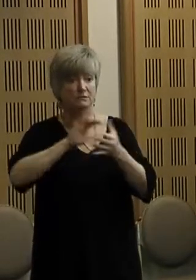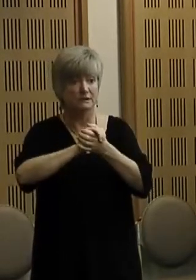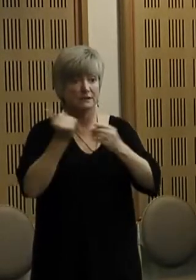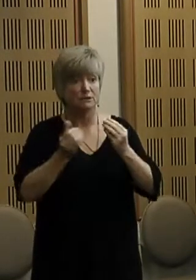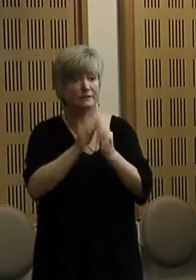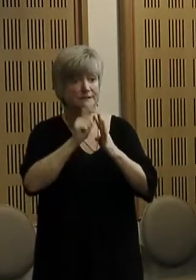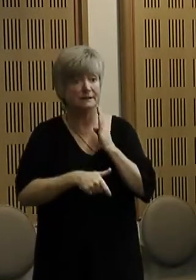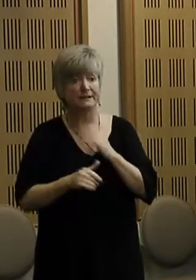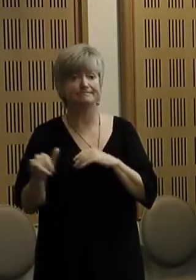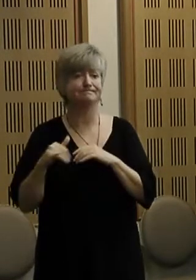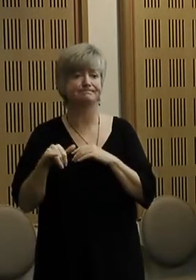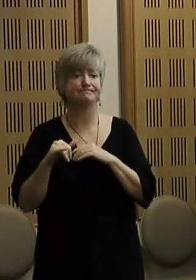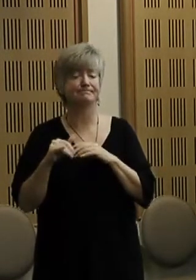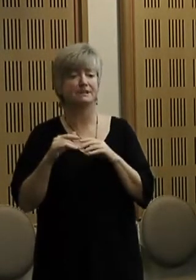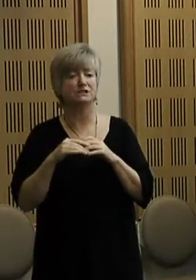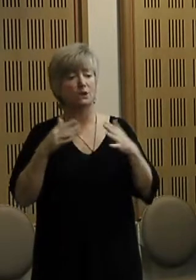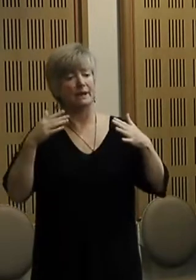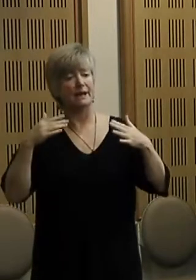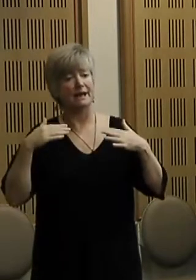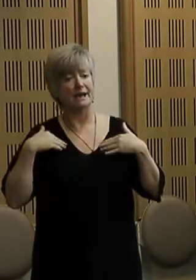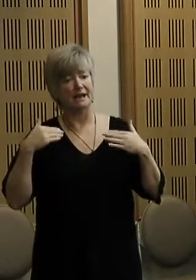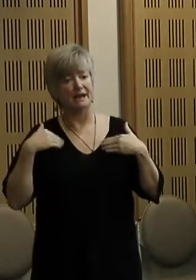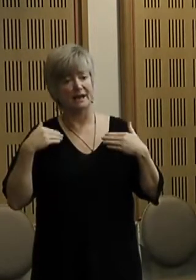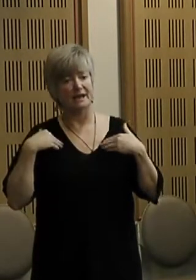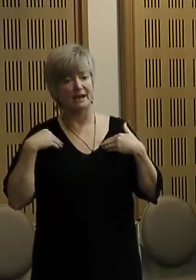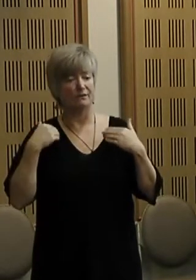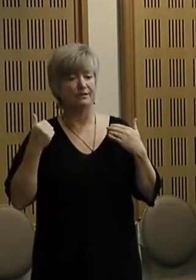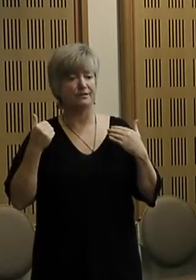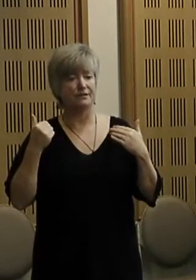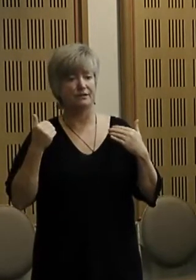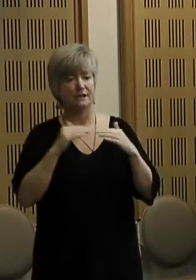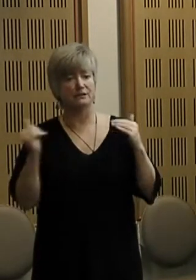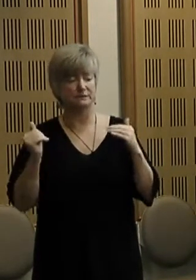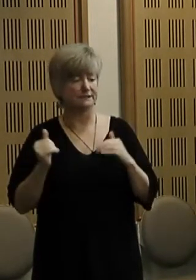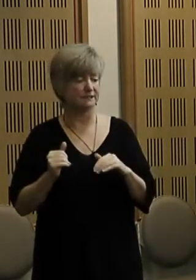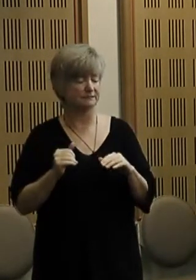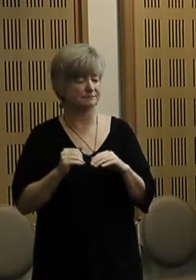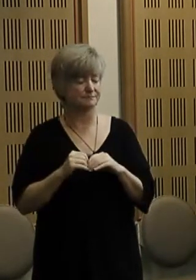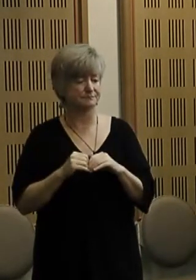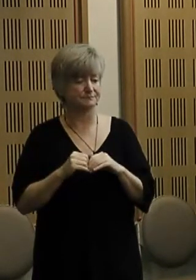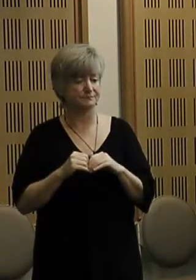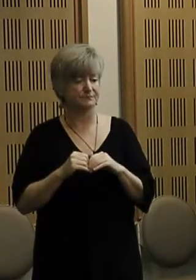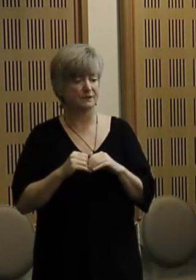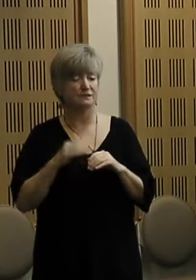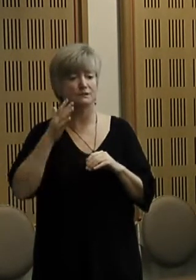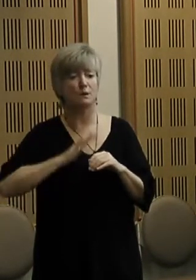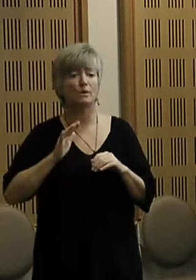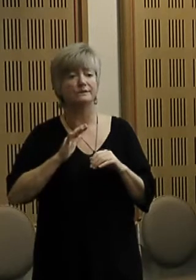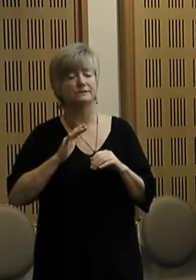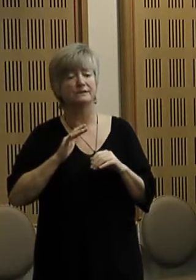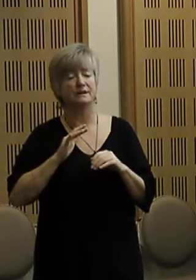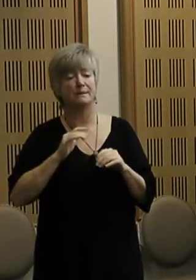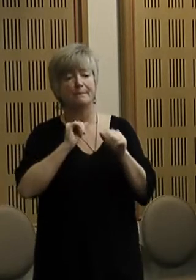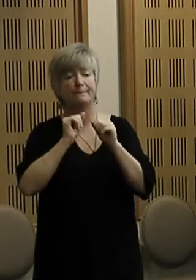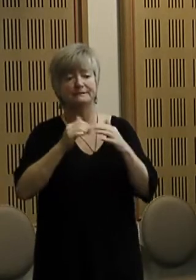disability. So health equity is our remit, and we know that people with disabilities experience poorer health outcomes, and that's why we're interested in this